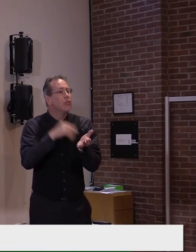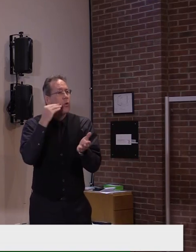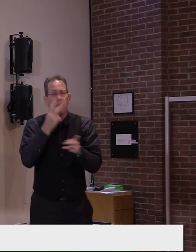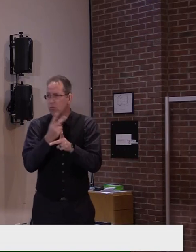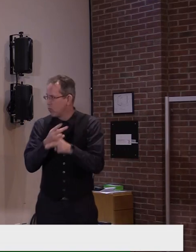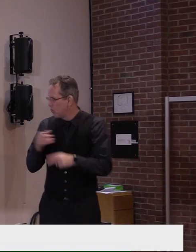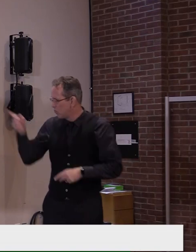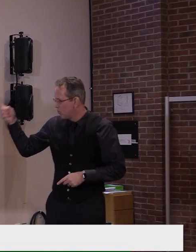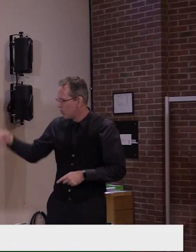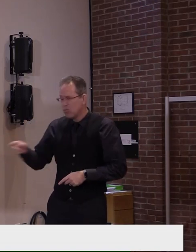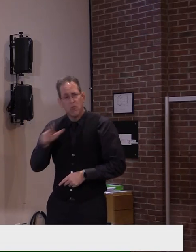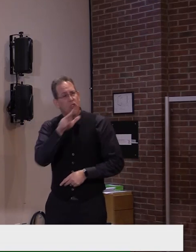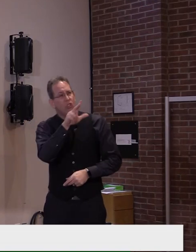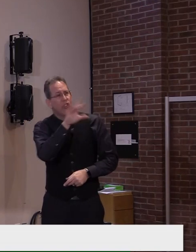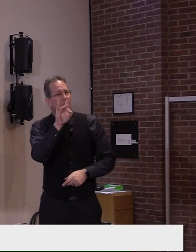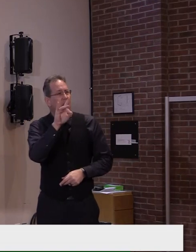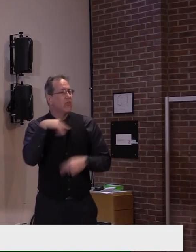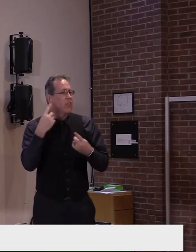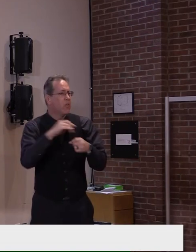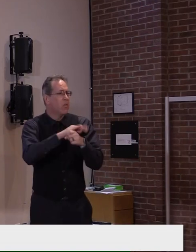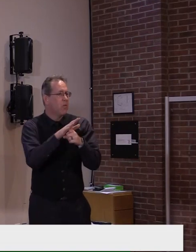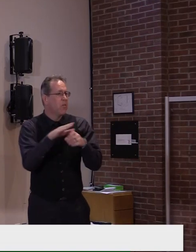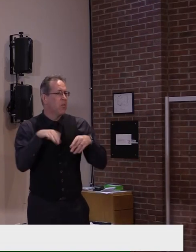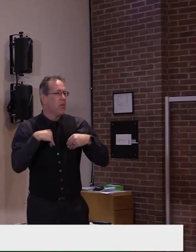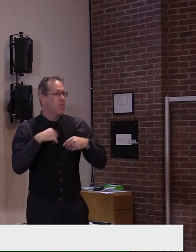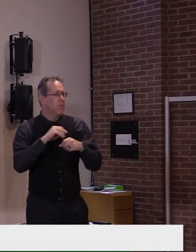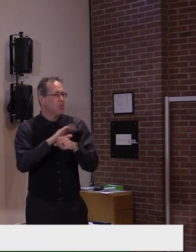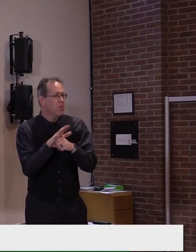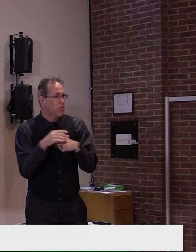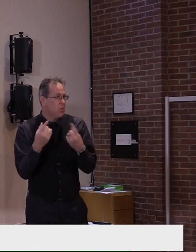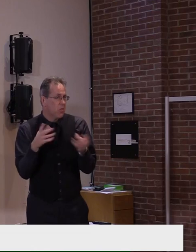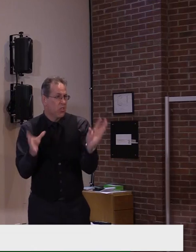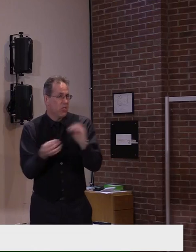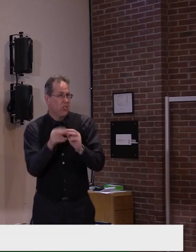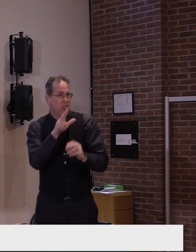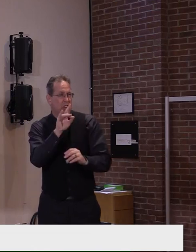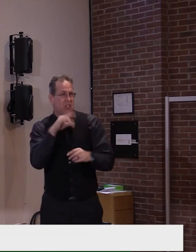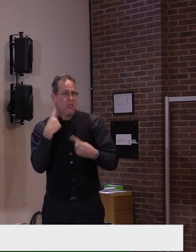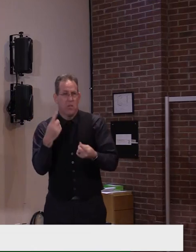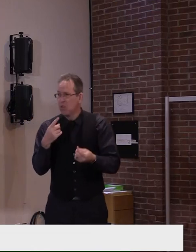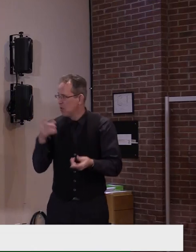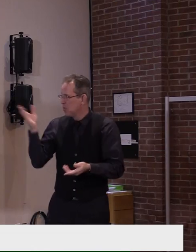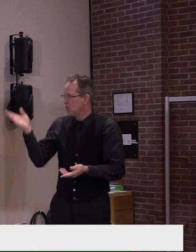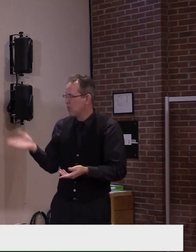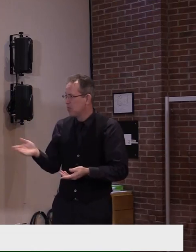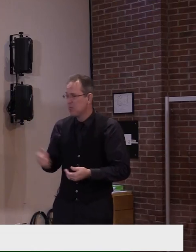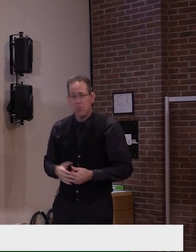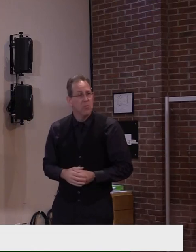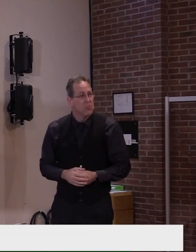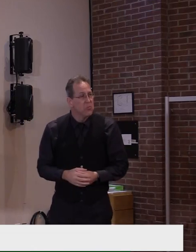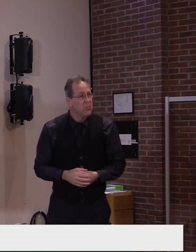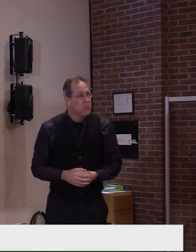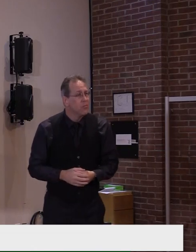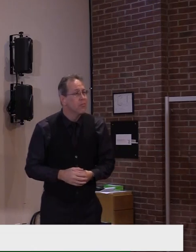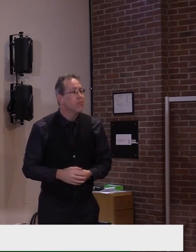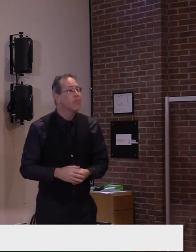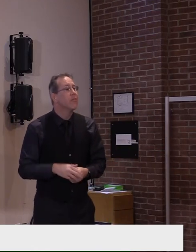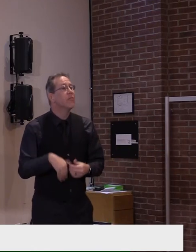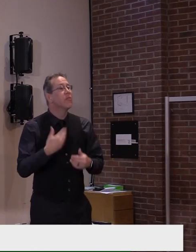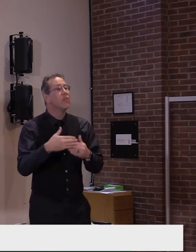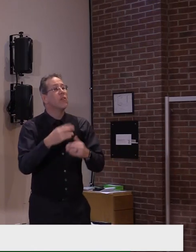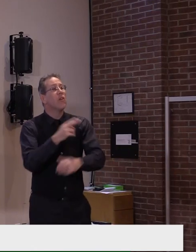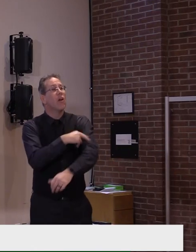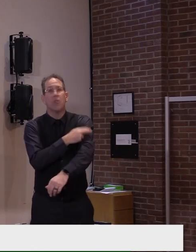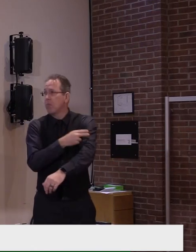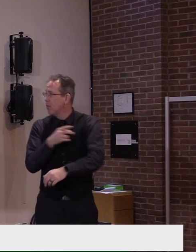Vermonters, four active outbreaks with 38 cases in total. Now flipping over to hospitalizations here in Vermont, we